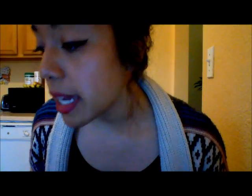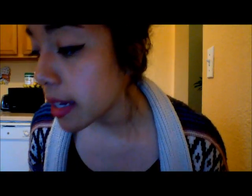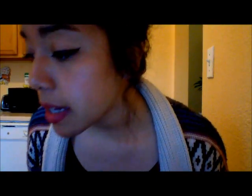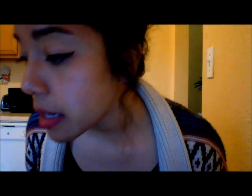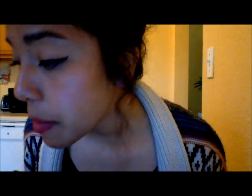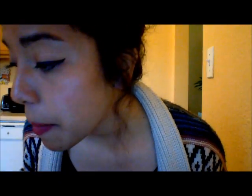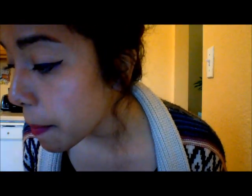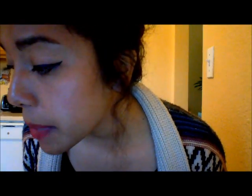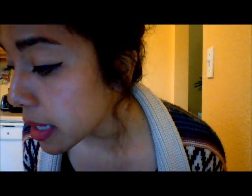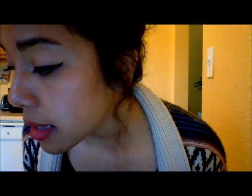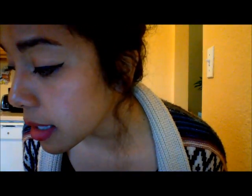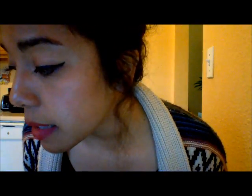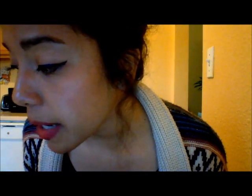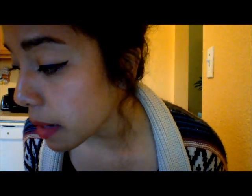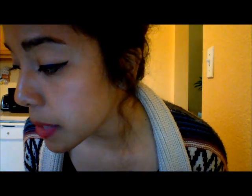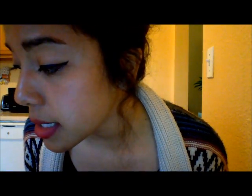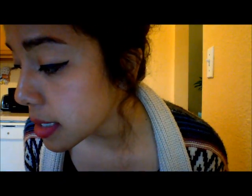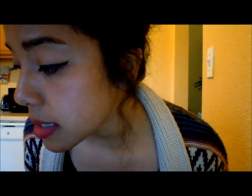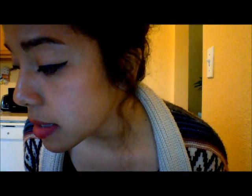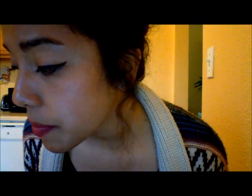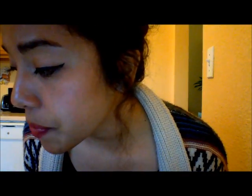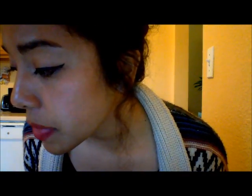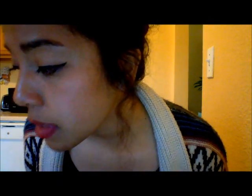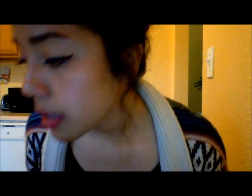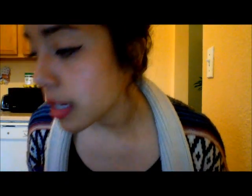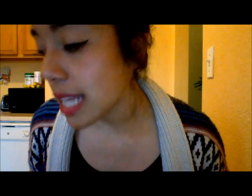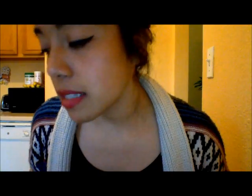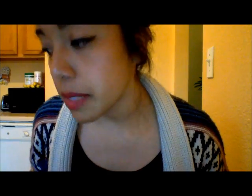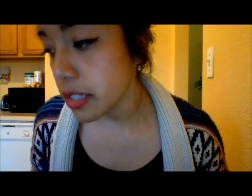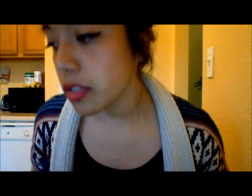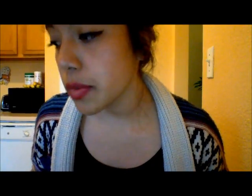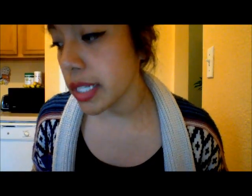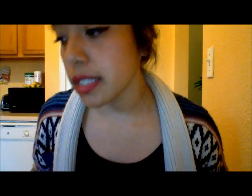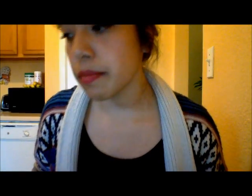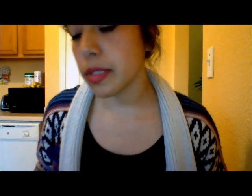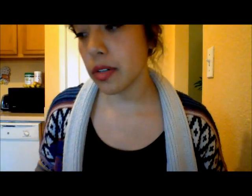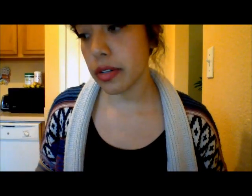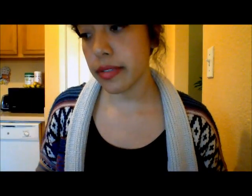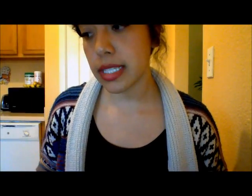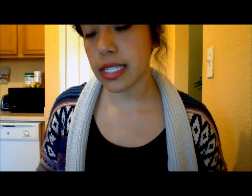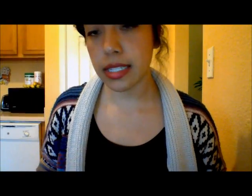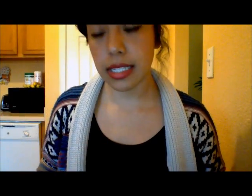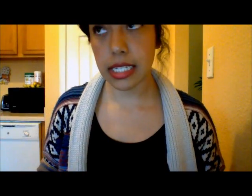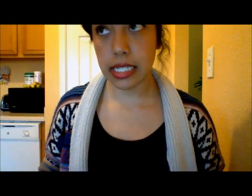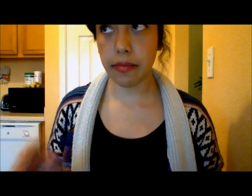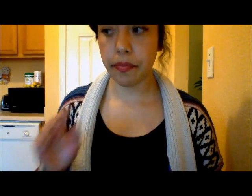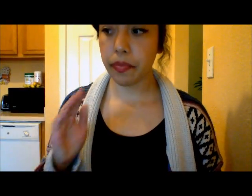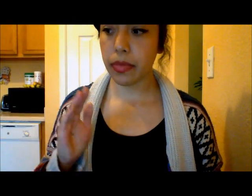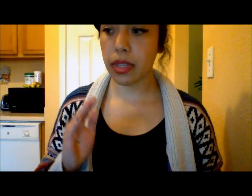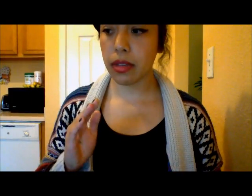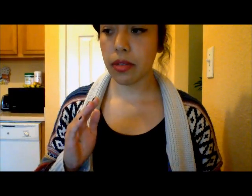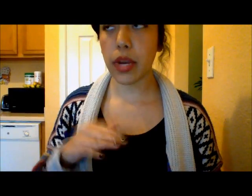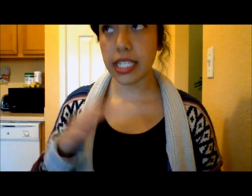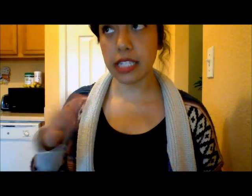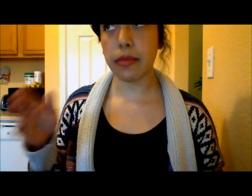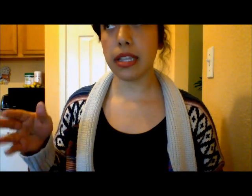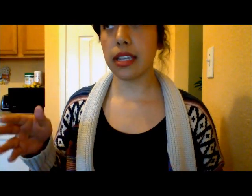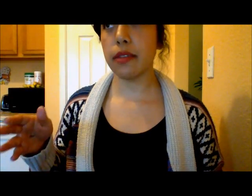make monthly payments, as in bills, rent. So since it's rent is monthly, which